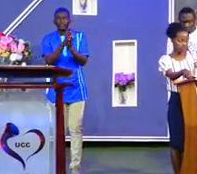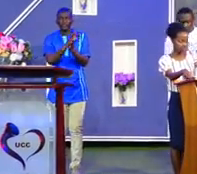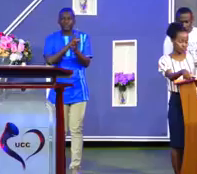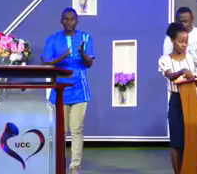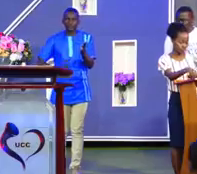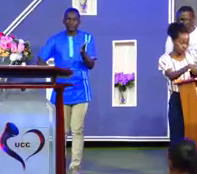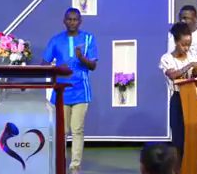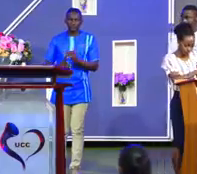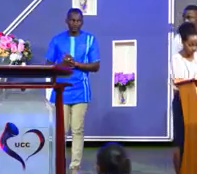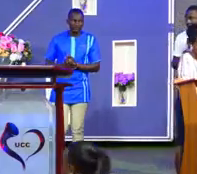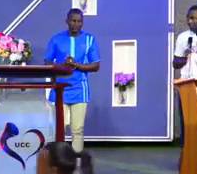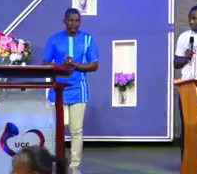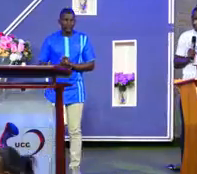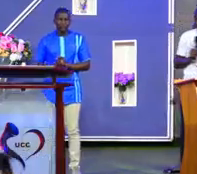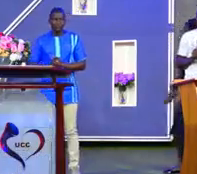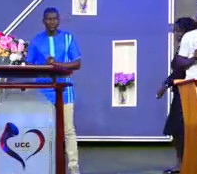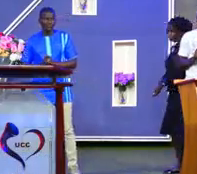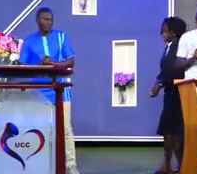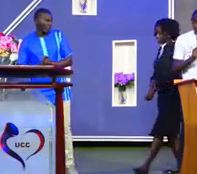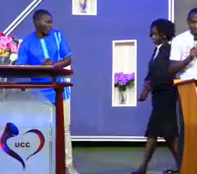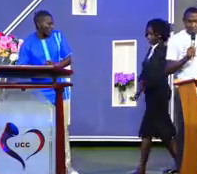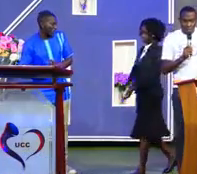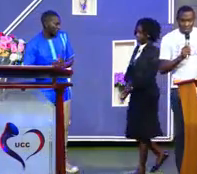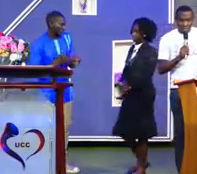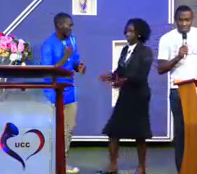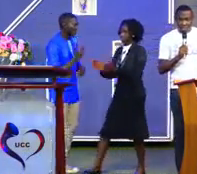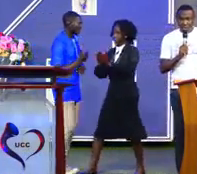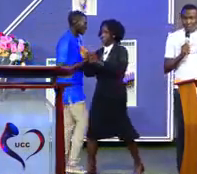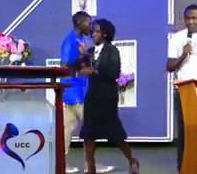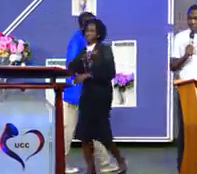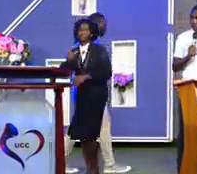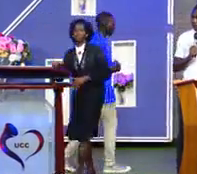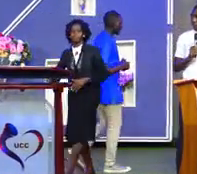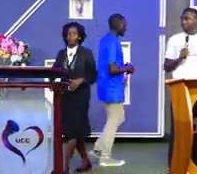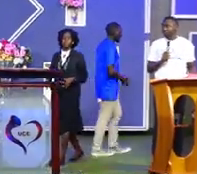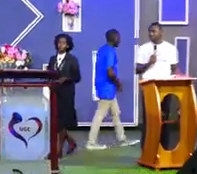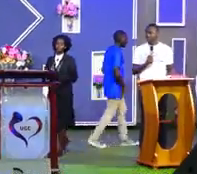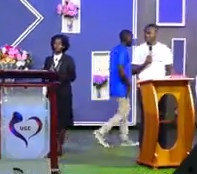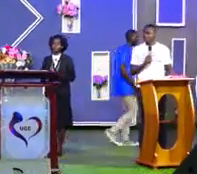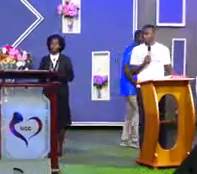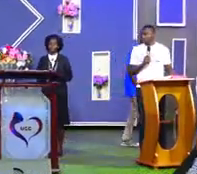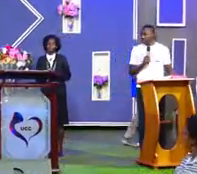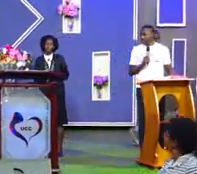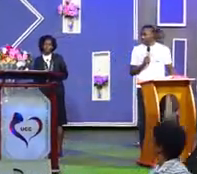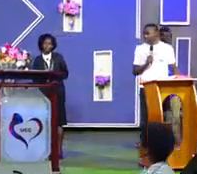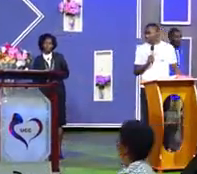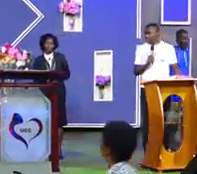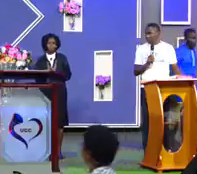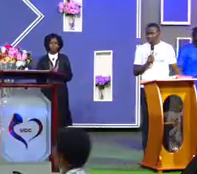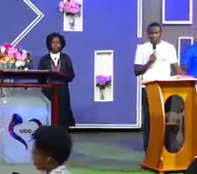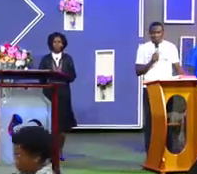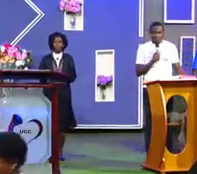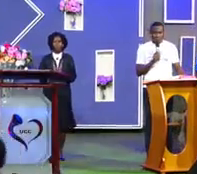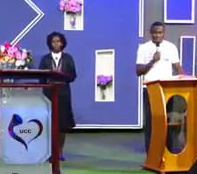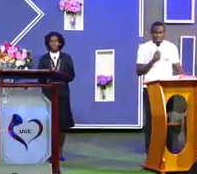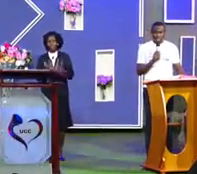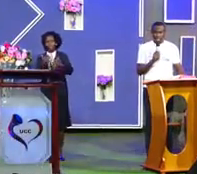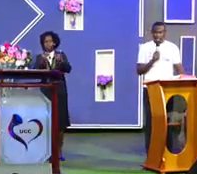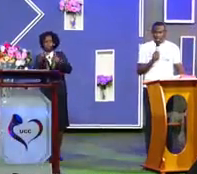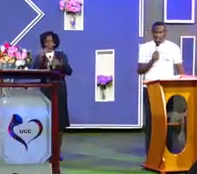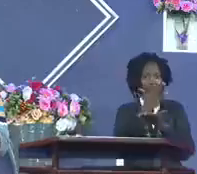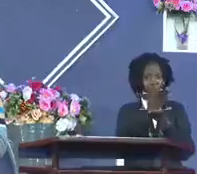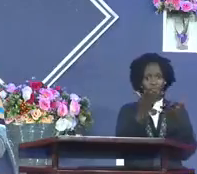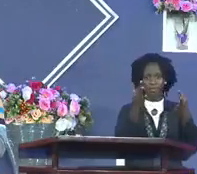Praise the Lord. Mukama fomo Jesu yebazibwe. Praise the Lord. Nsabanga sinaba kwogera kintu kyonna. Before I